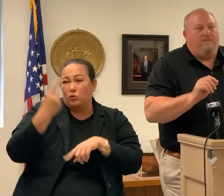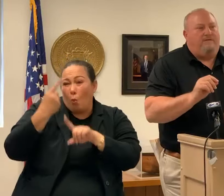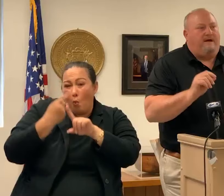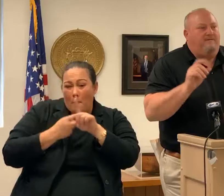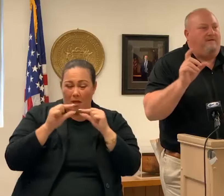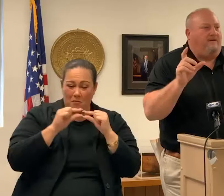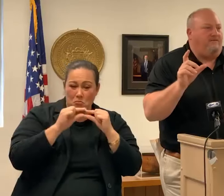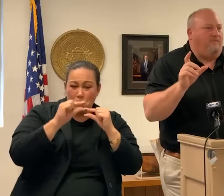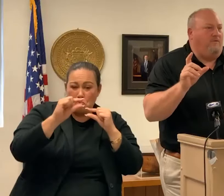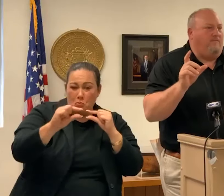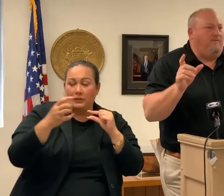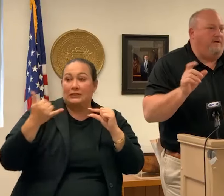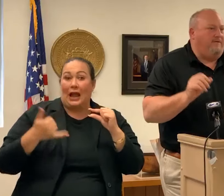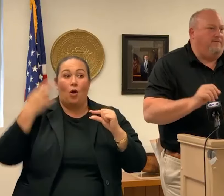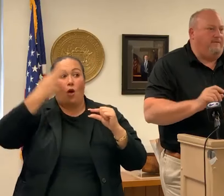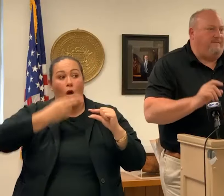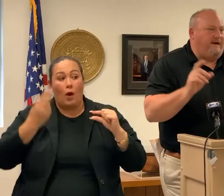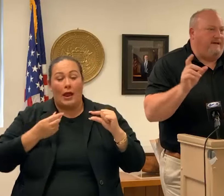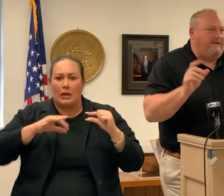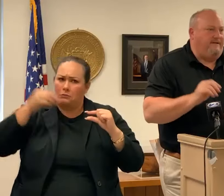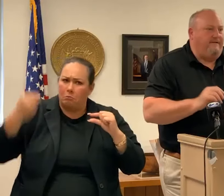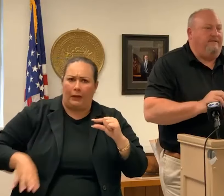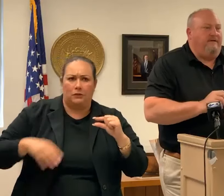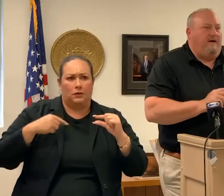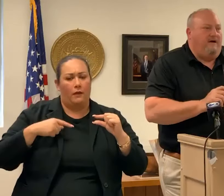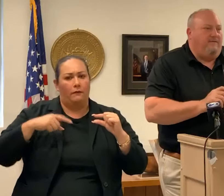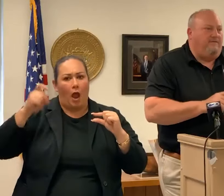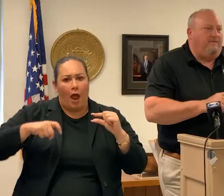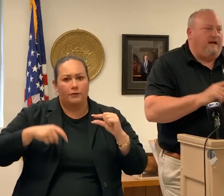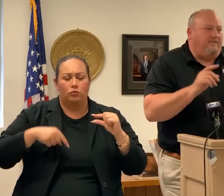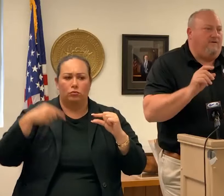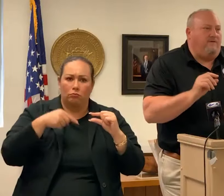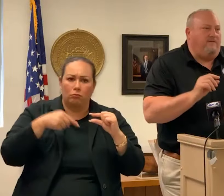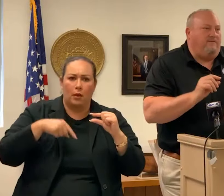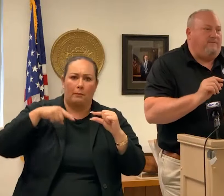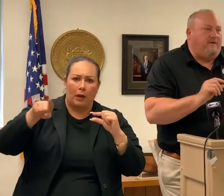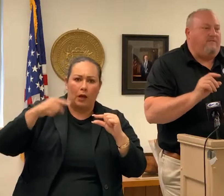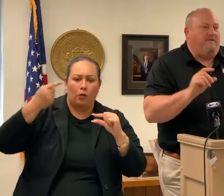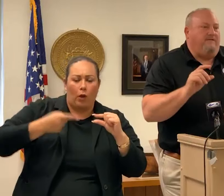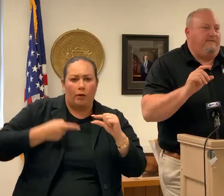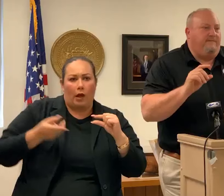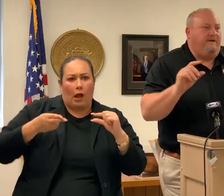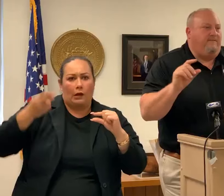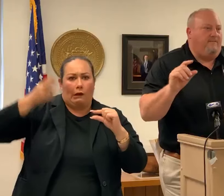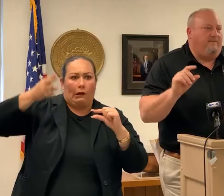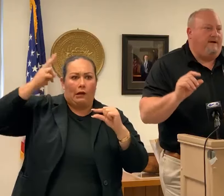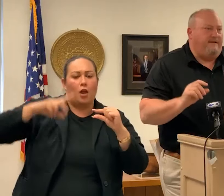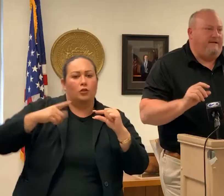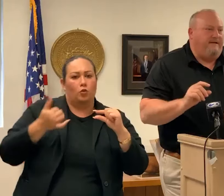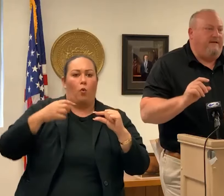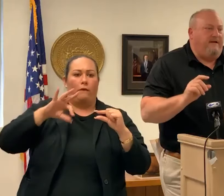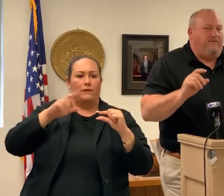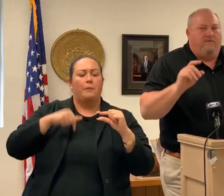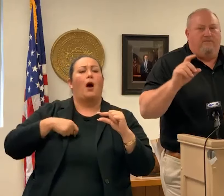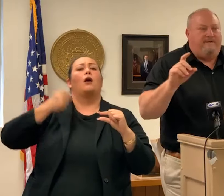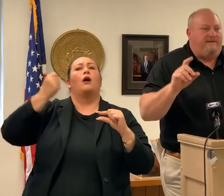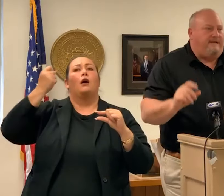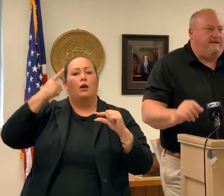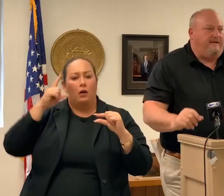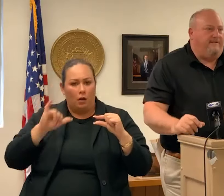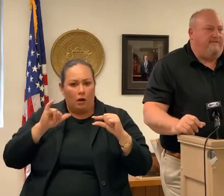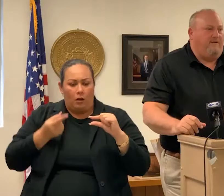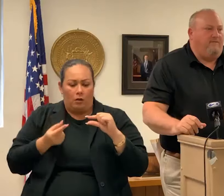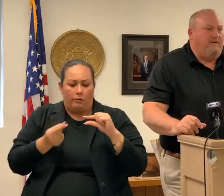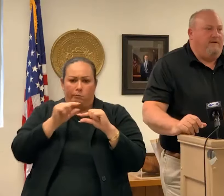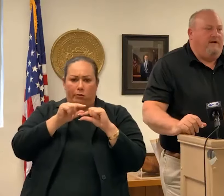almost over $1,000 more per month that we've added to that. So we've increased the money we're providing in order to